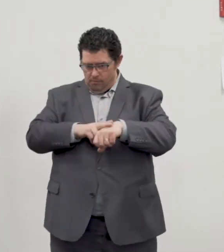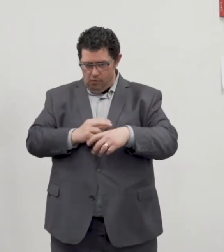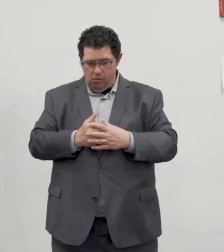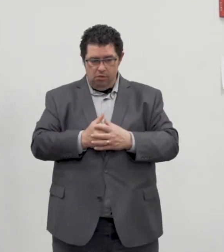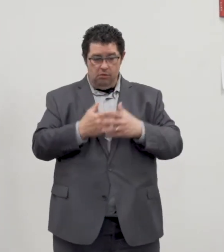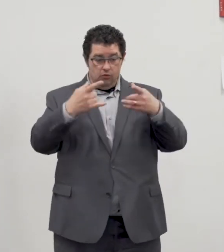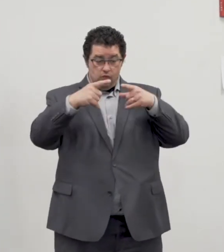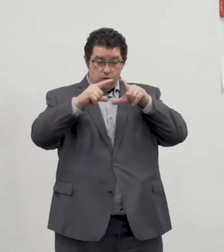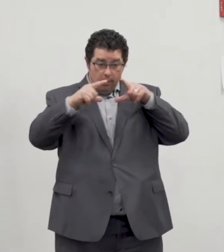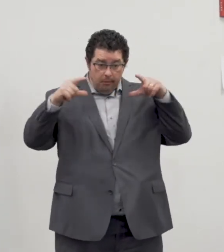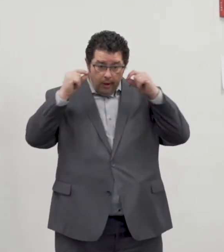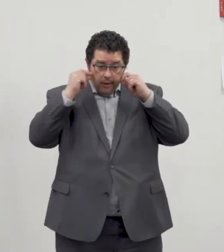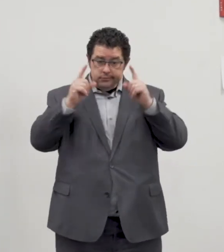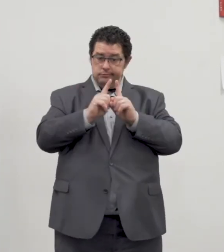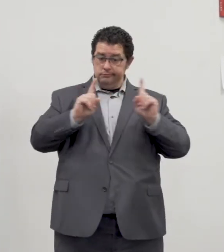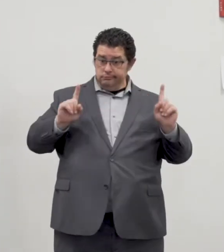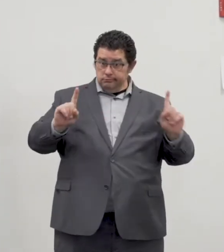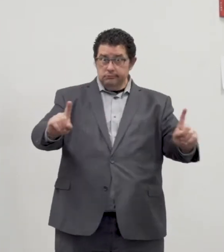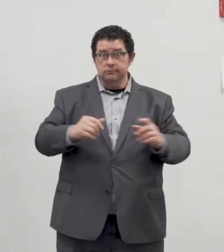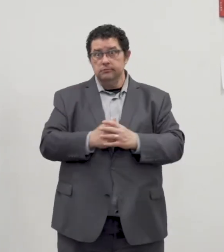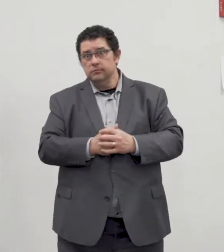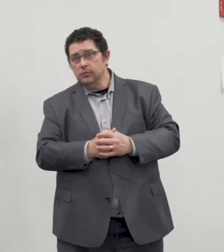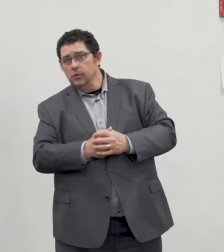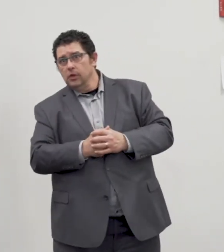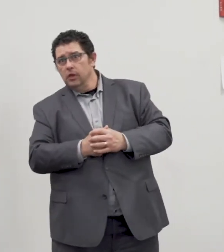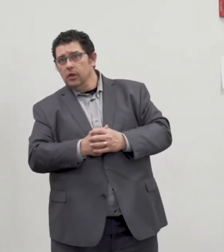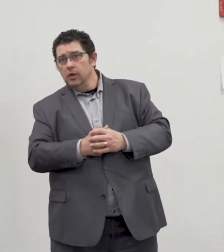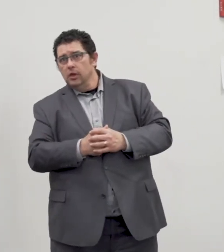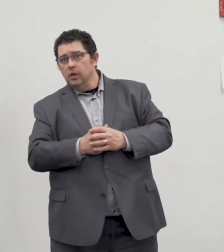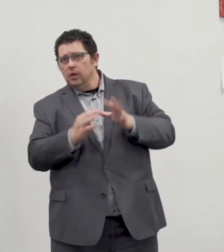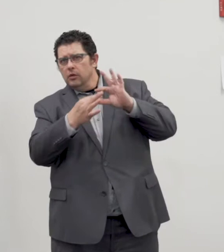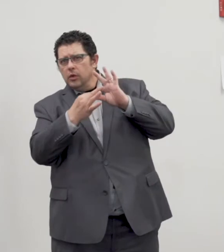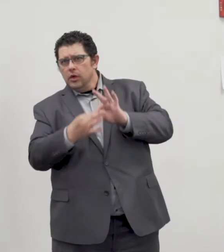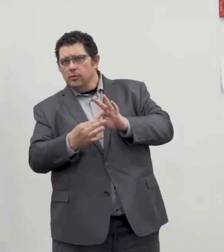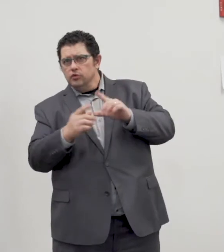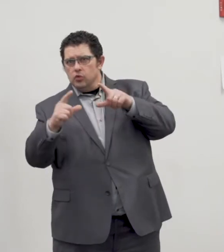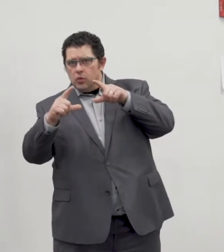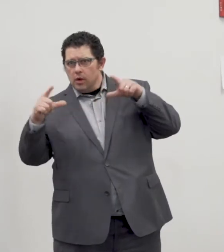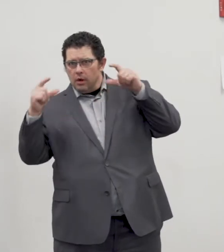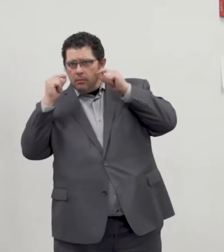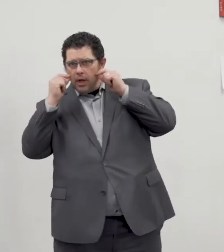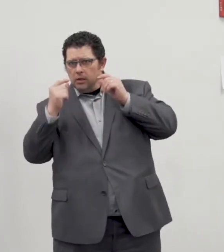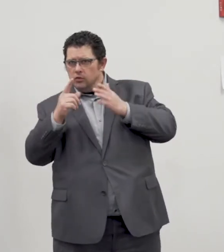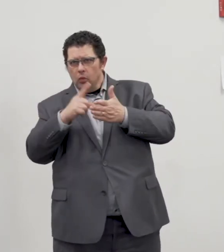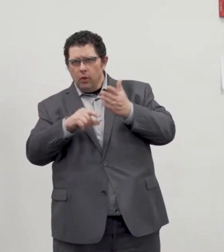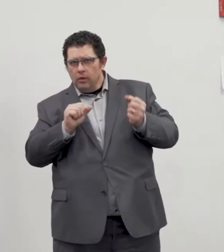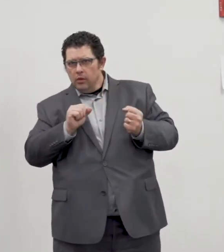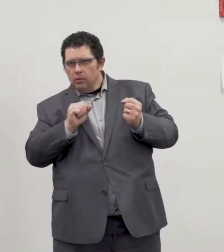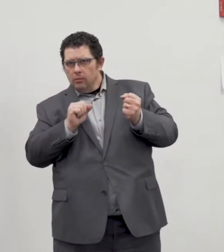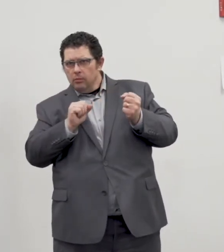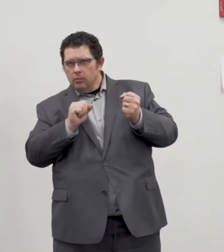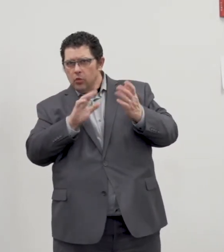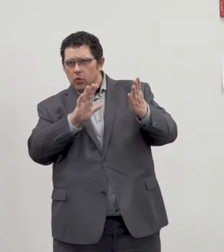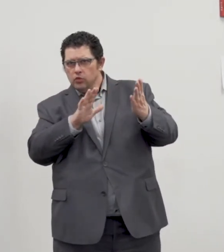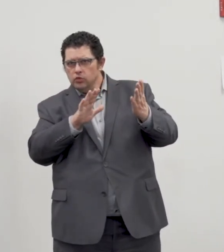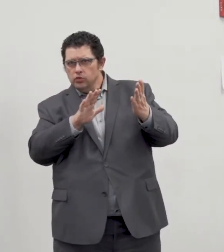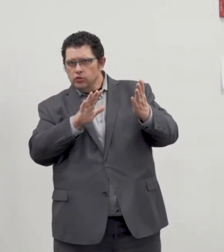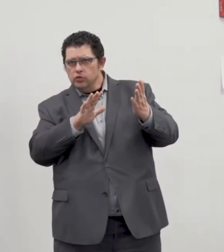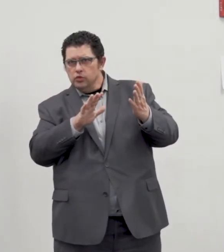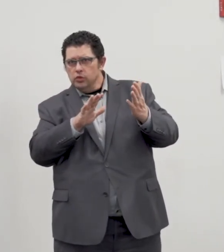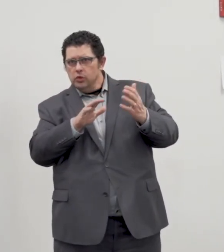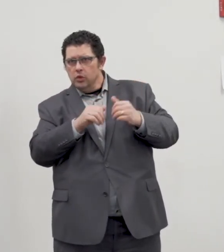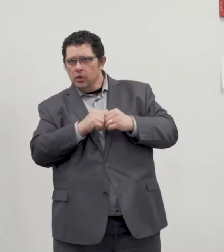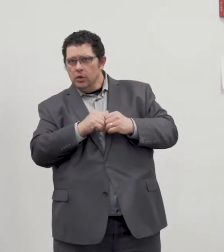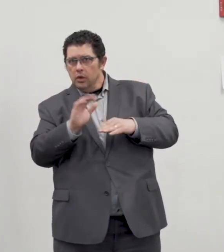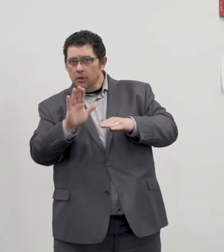spread of this in the community. When it comes to wearing masks, what's the approach going to be? I mean, would it be some of these businesses that are allowed